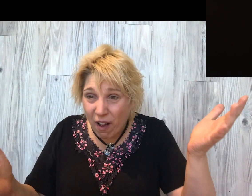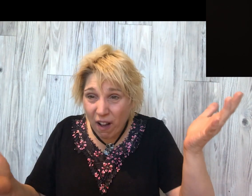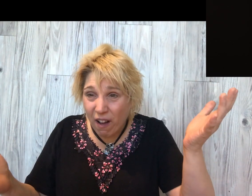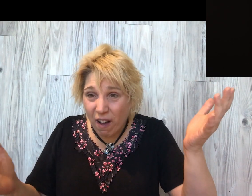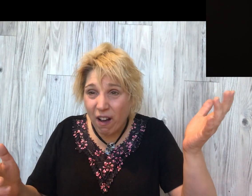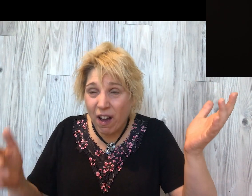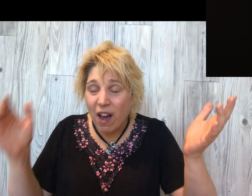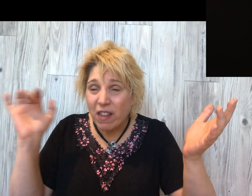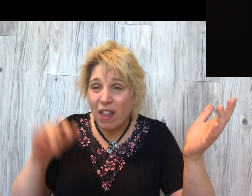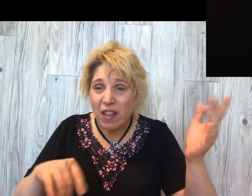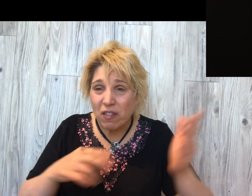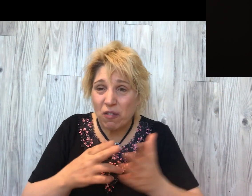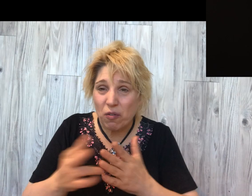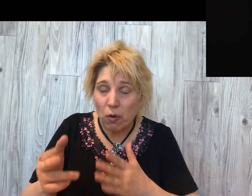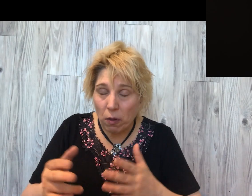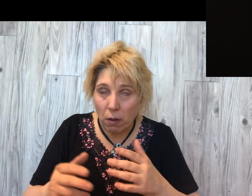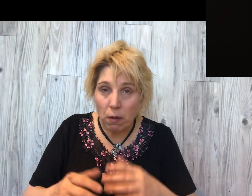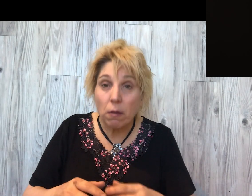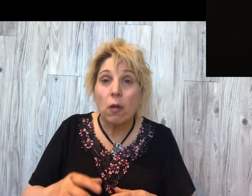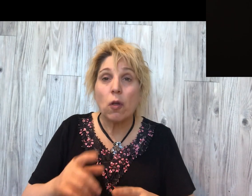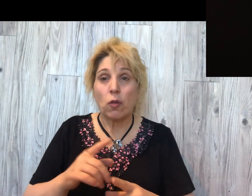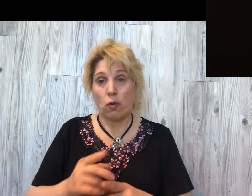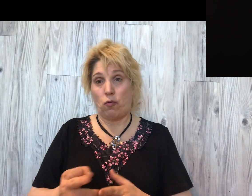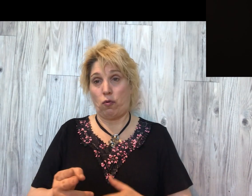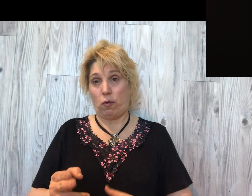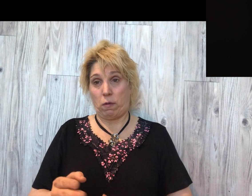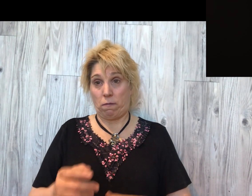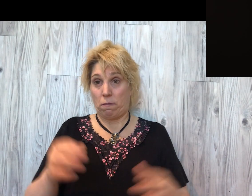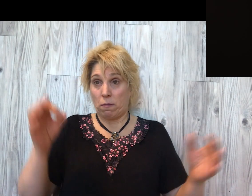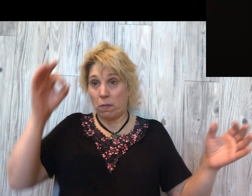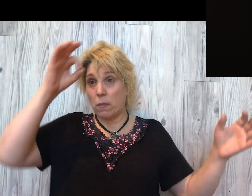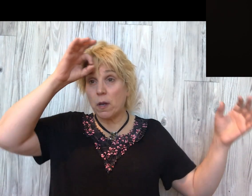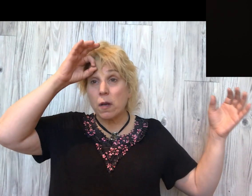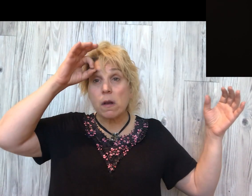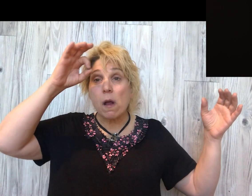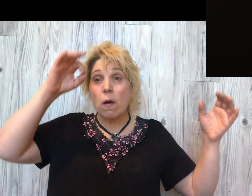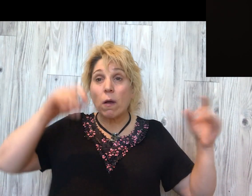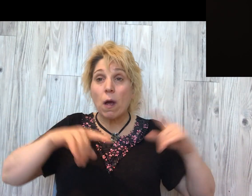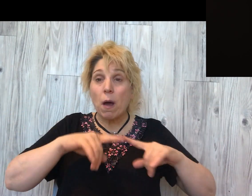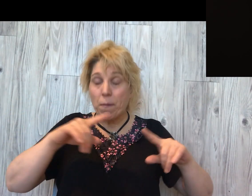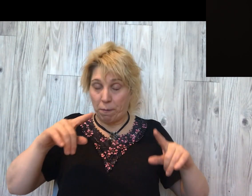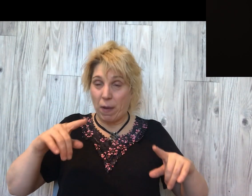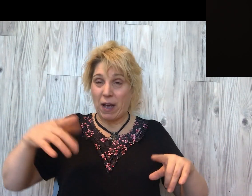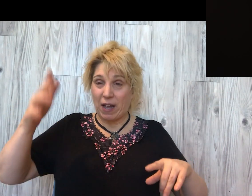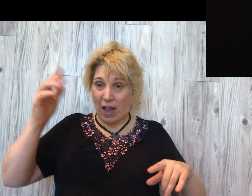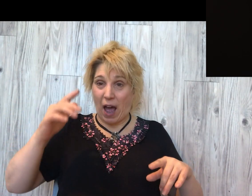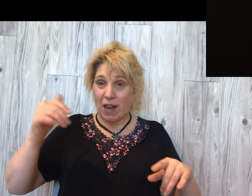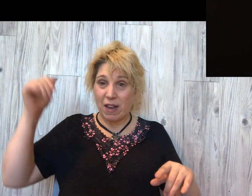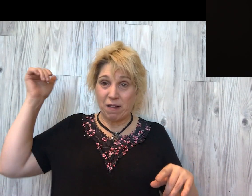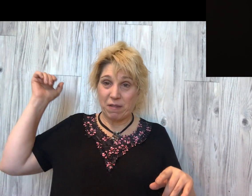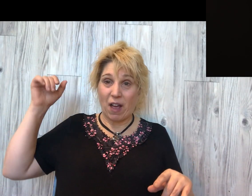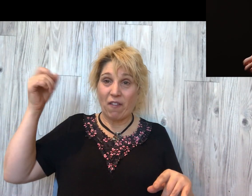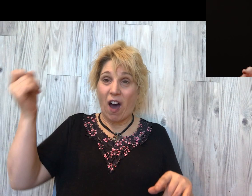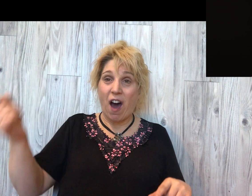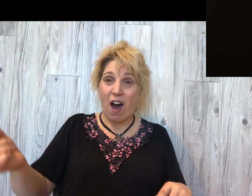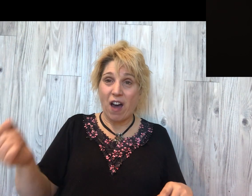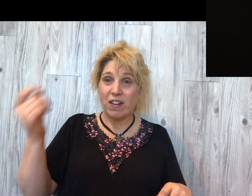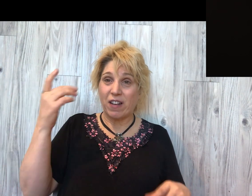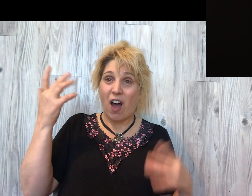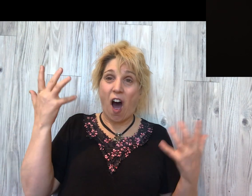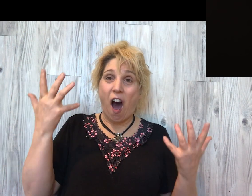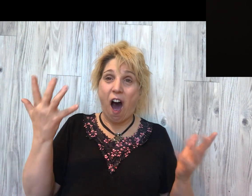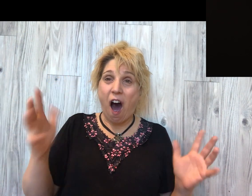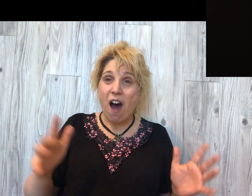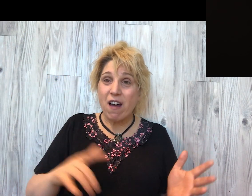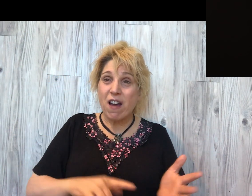regret. Here's the truth. I don't. But the one who extends mercy does. And he has already forgiven